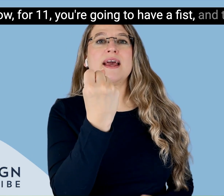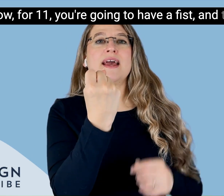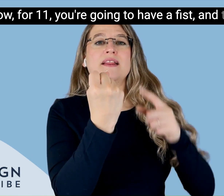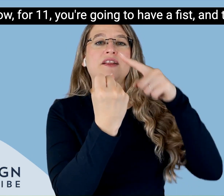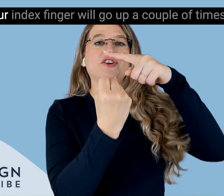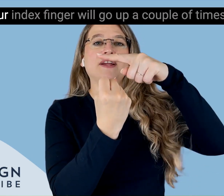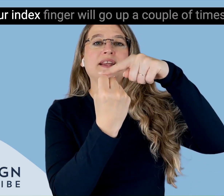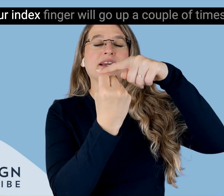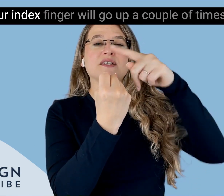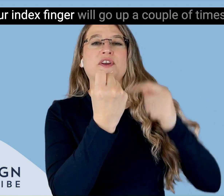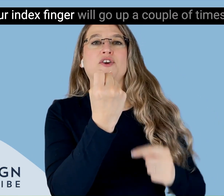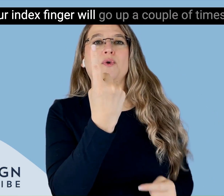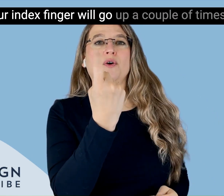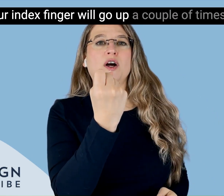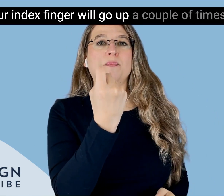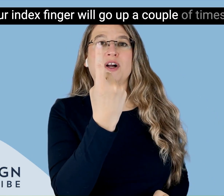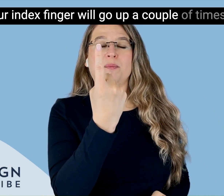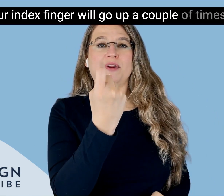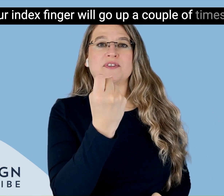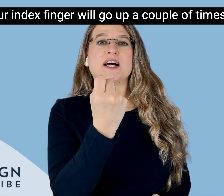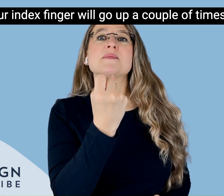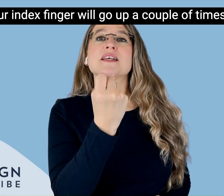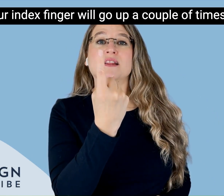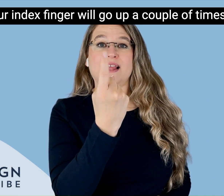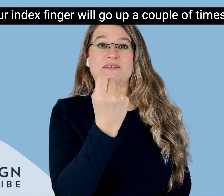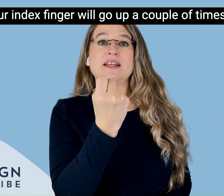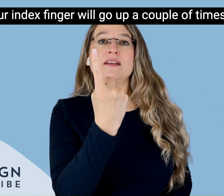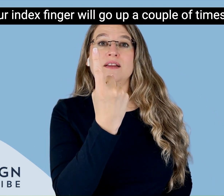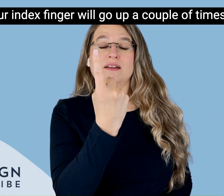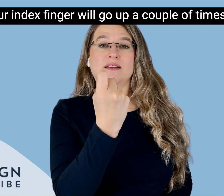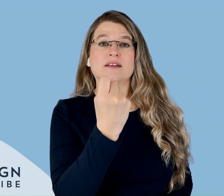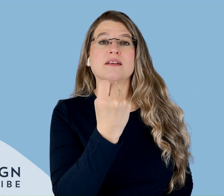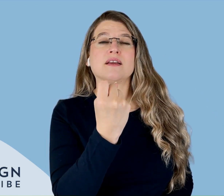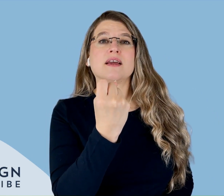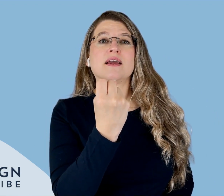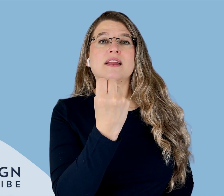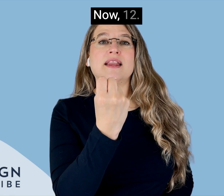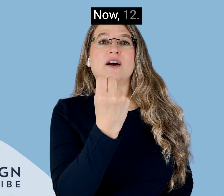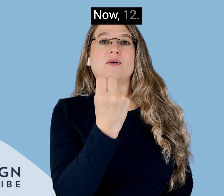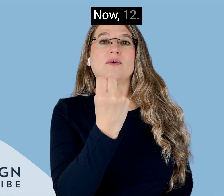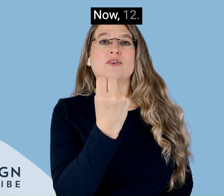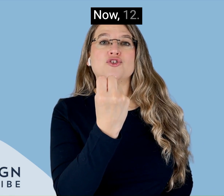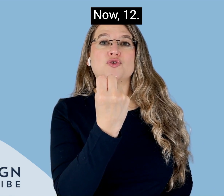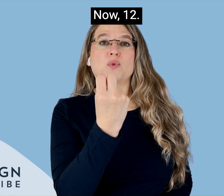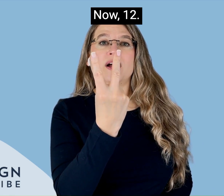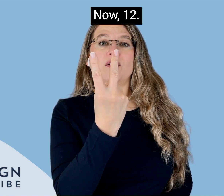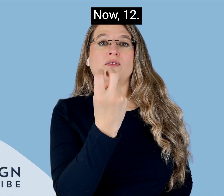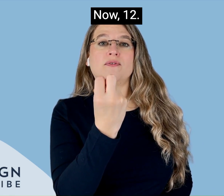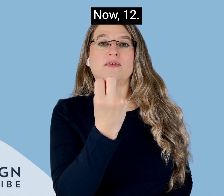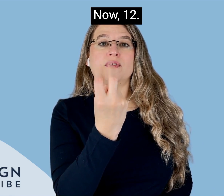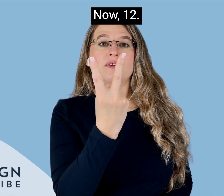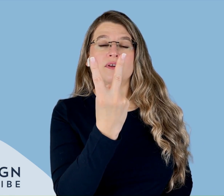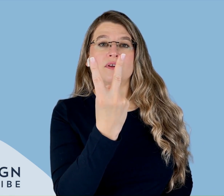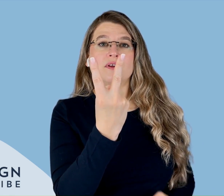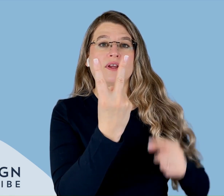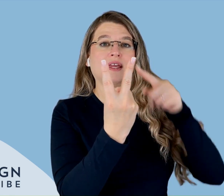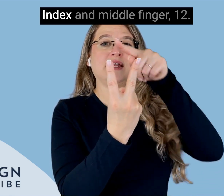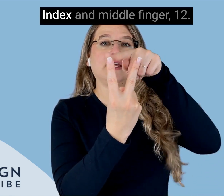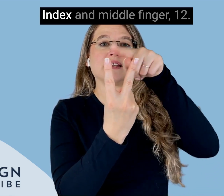and then your index finger will go up a couple of times. 11. Now, 12, index and